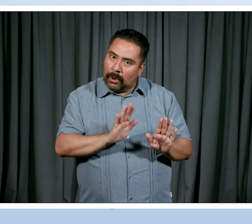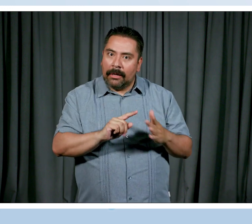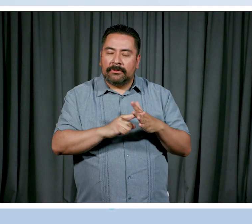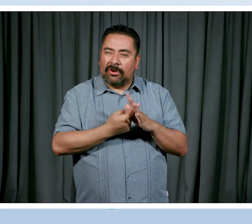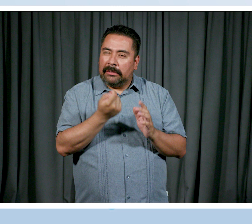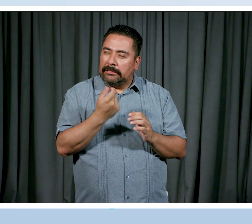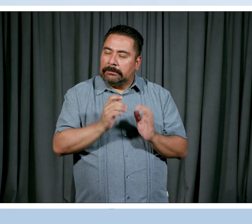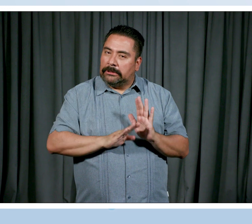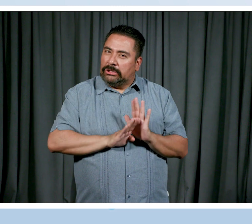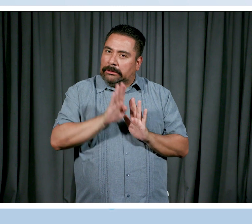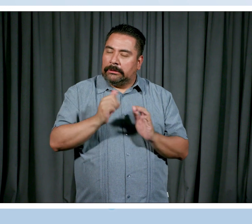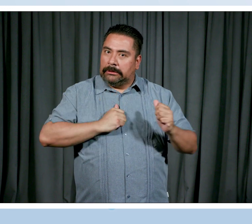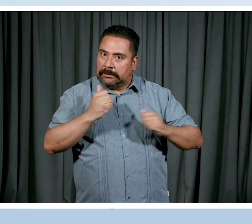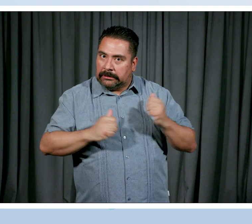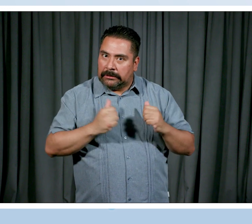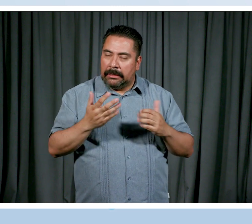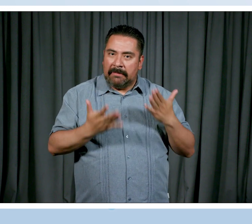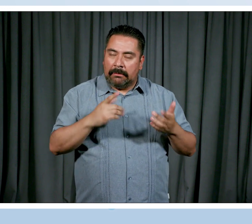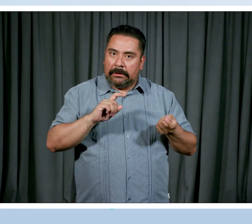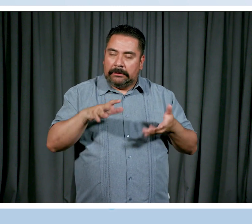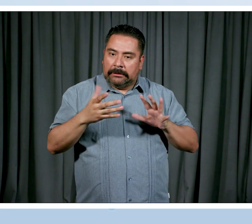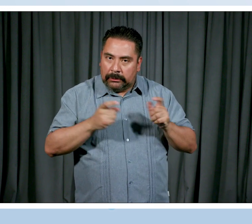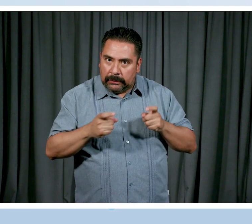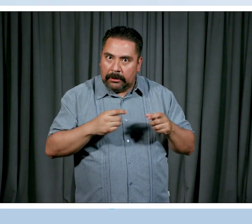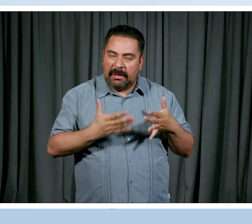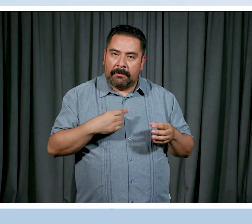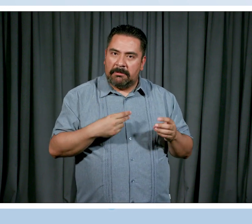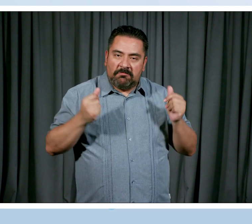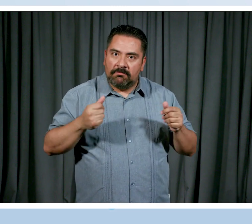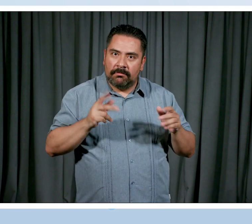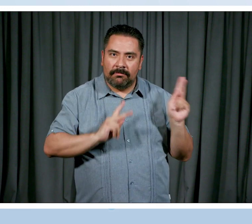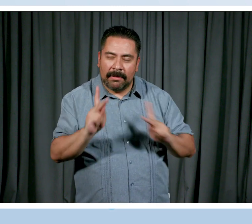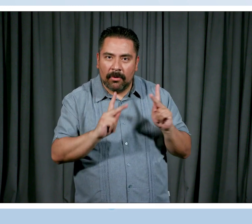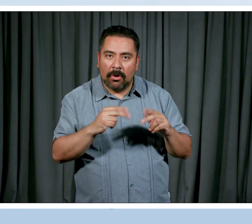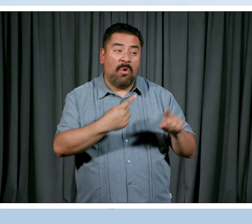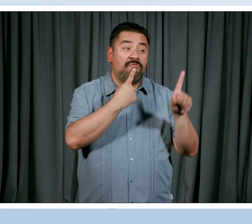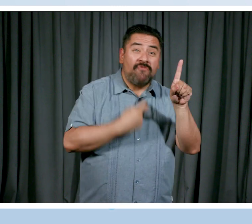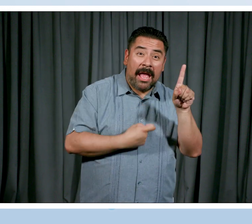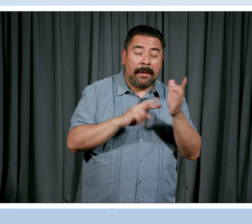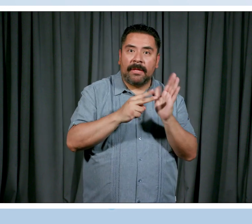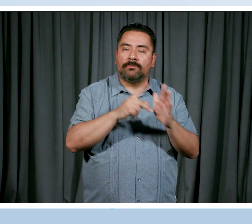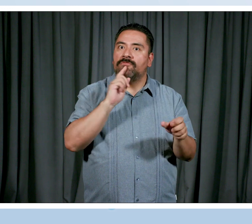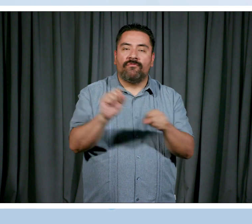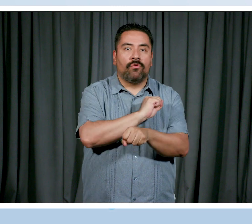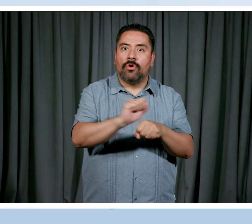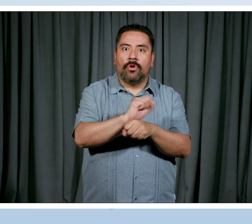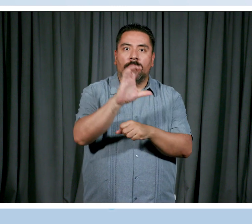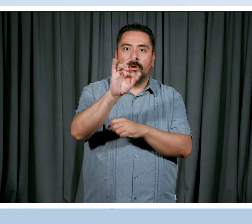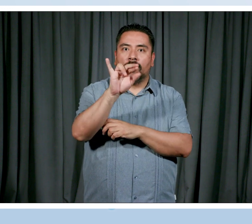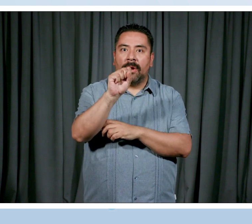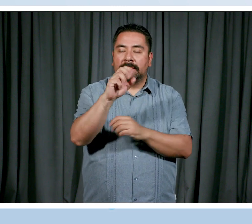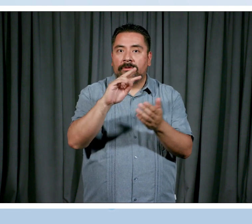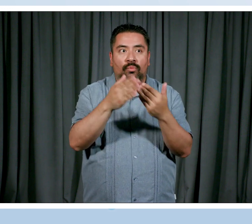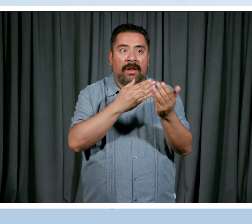bit agitated and dysregulated, maybe short with people. And red is I'm in a full kind of crisis, however that experience